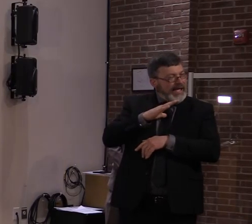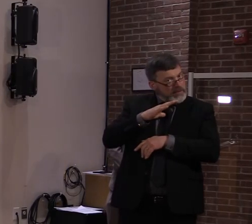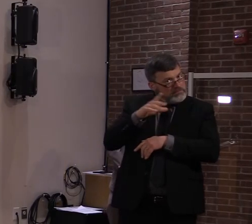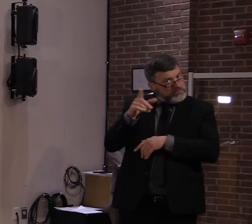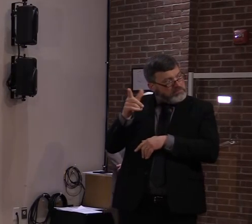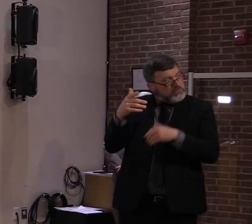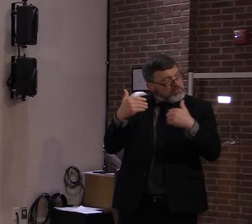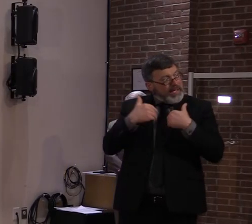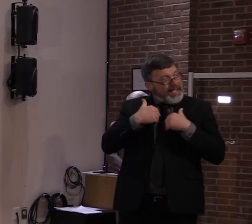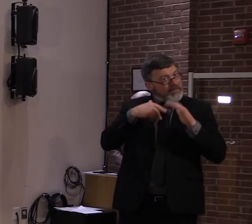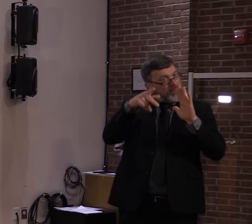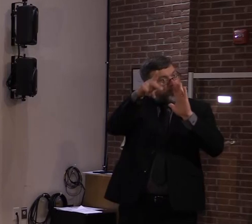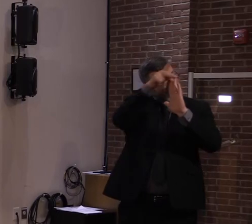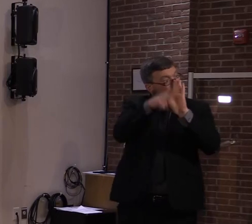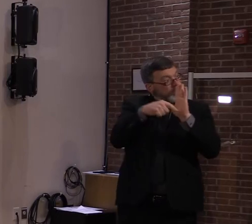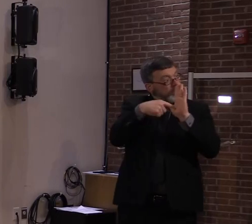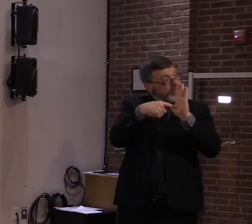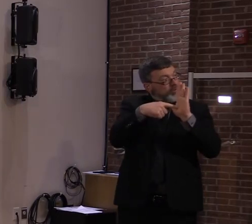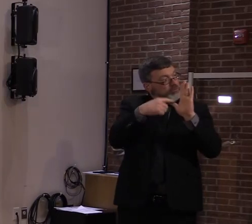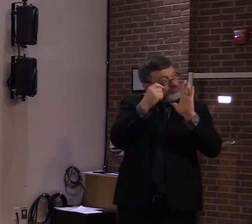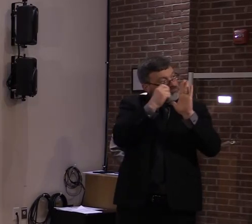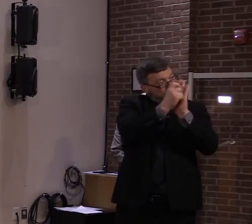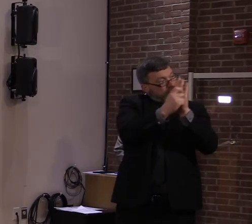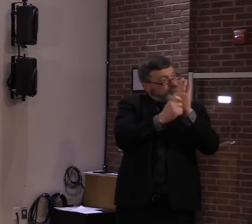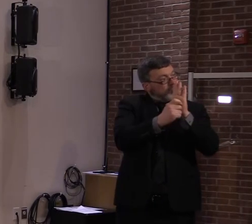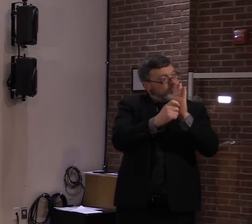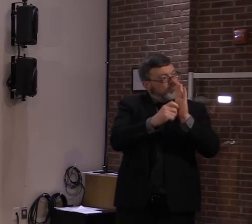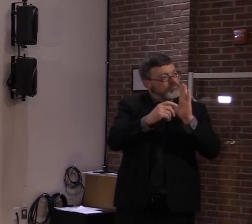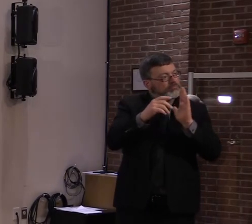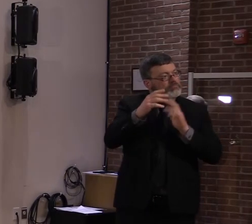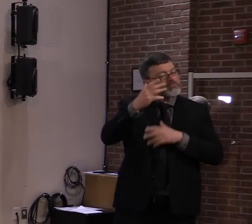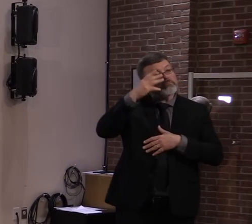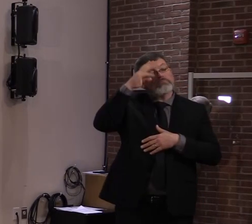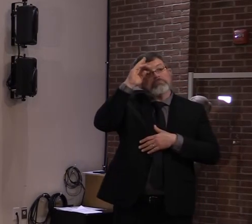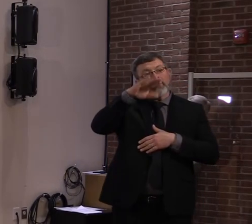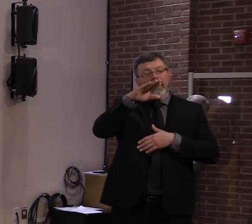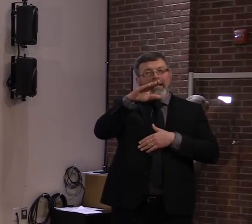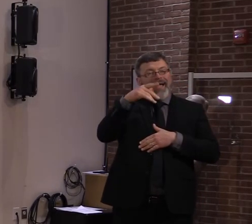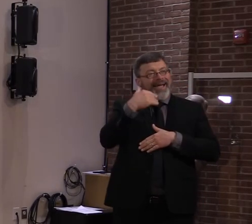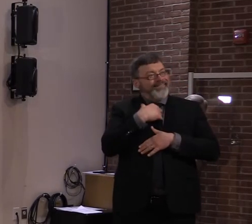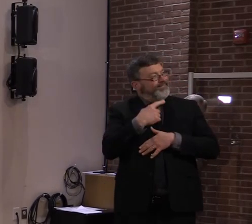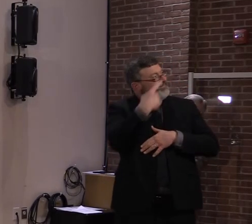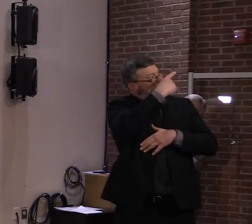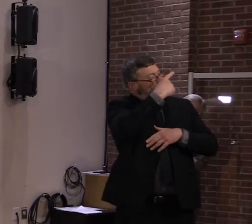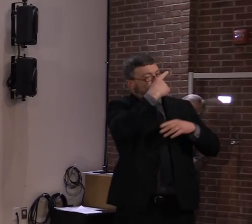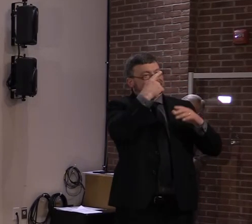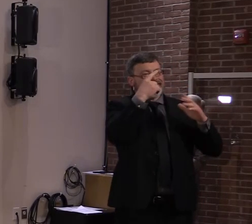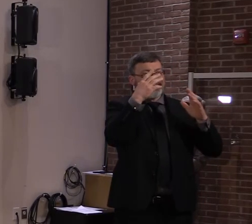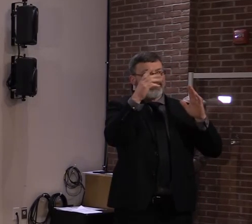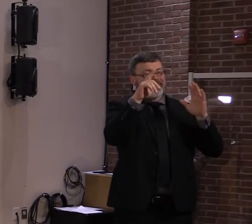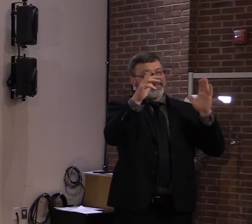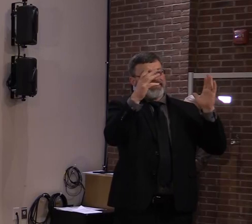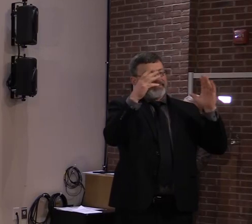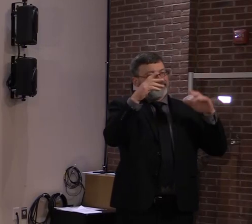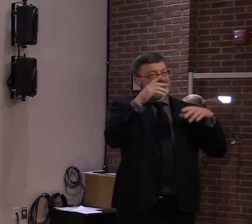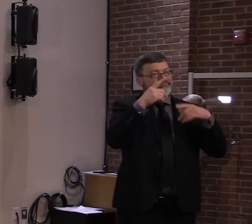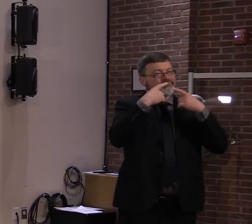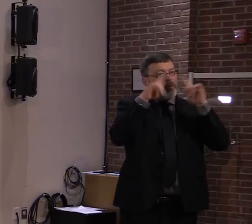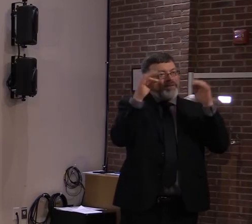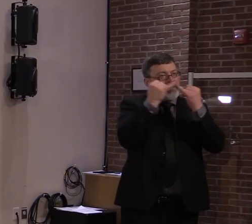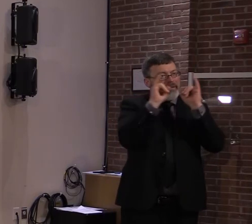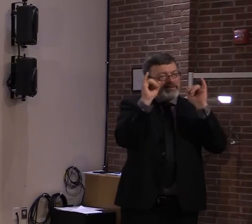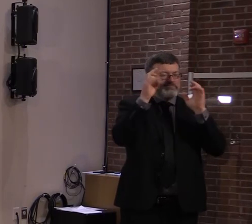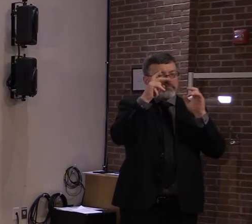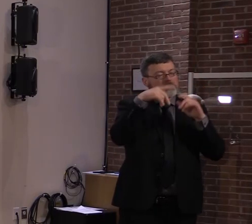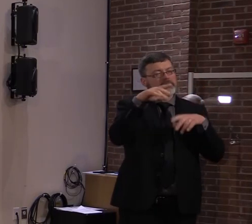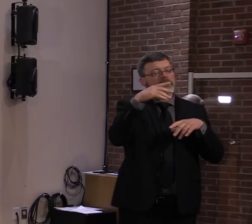First Amendment rights and social media use that makes some people feel